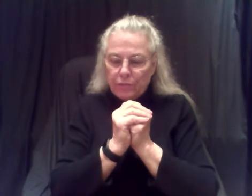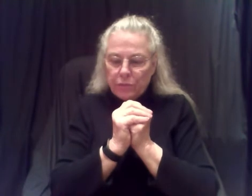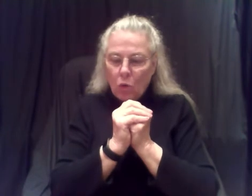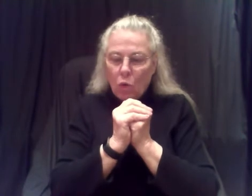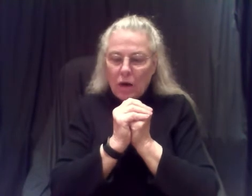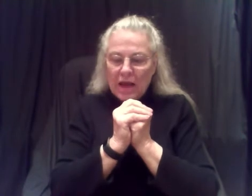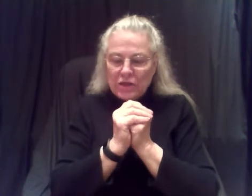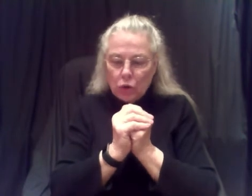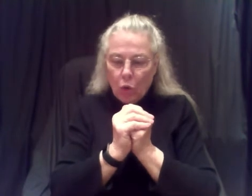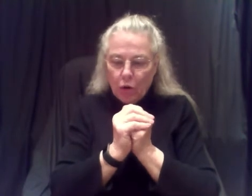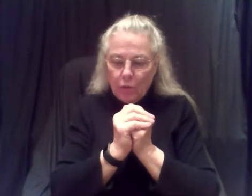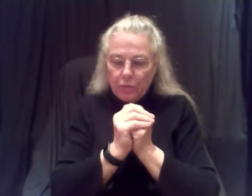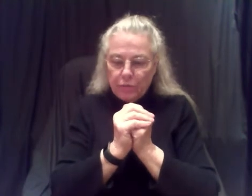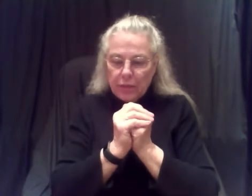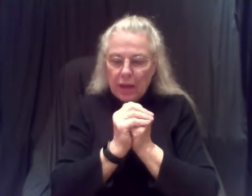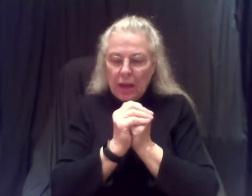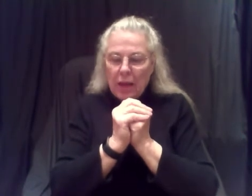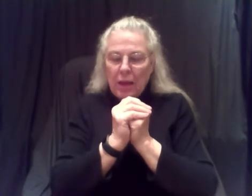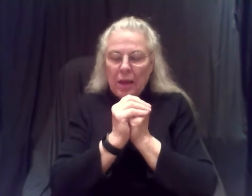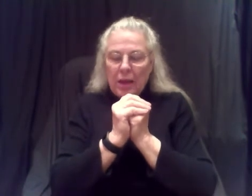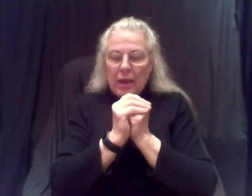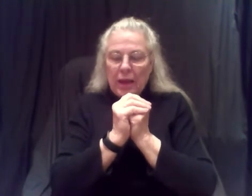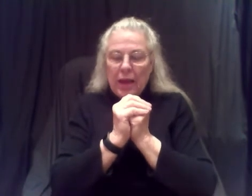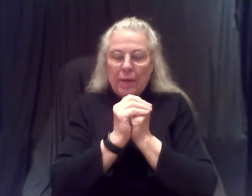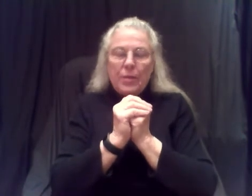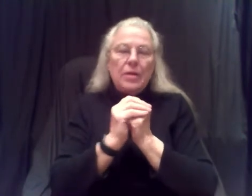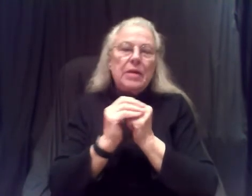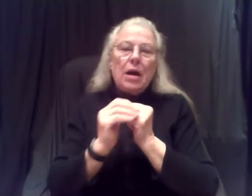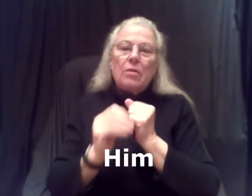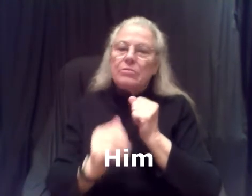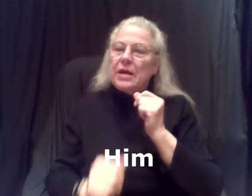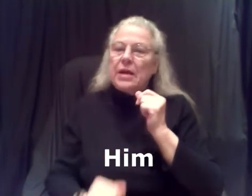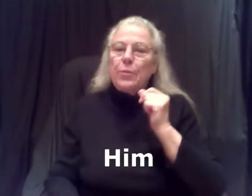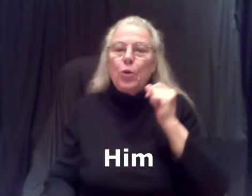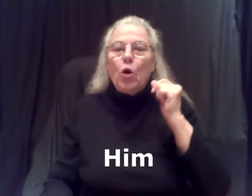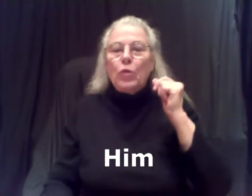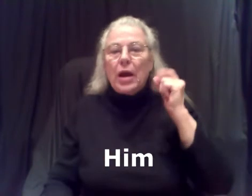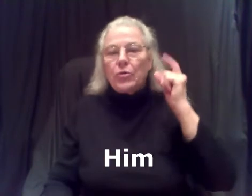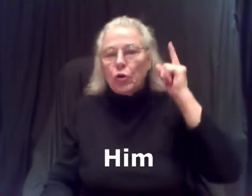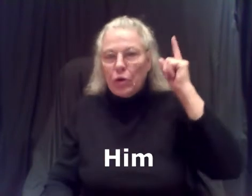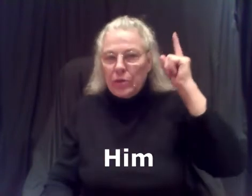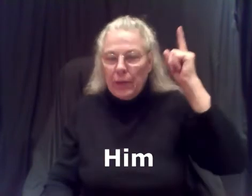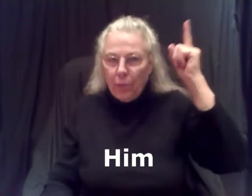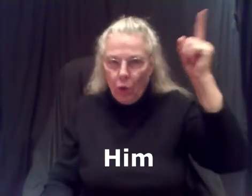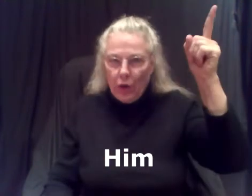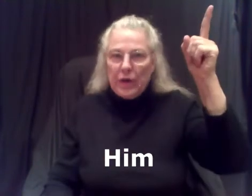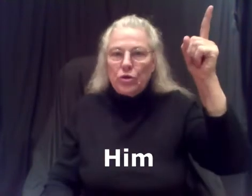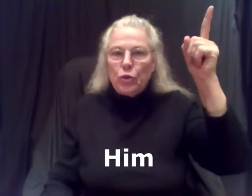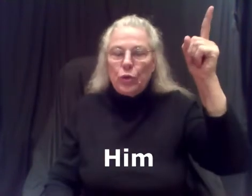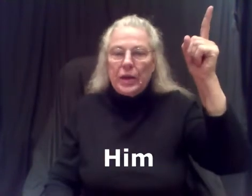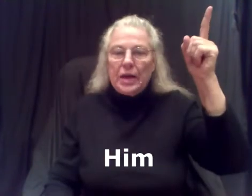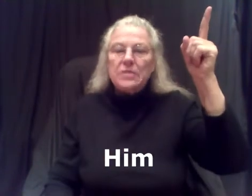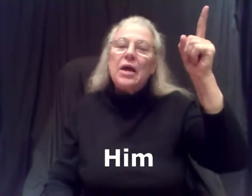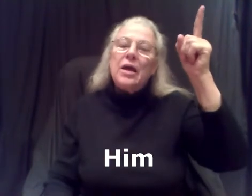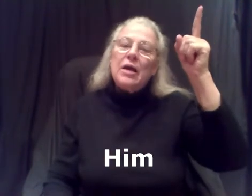or adore. Him. Now, any pronoun, you're going to be pointing to who it is.